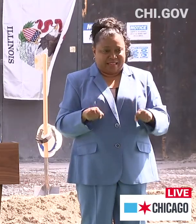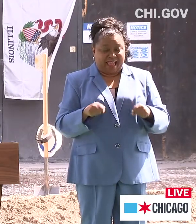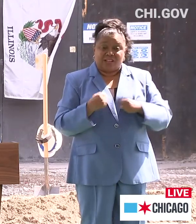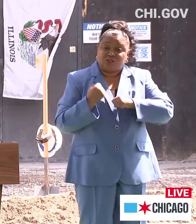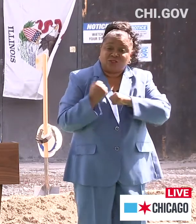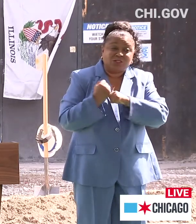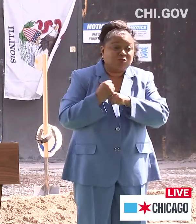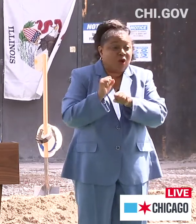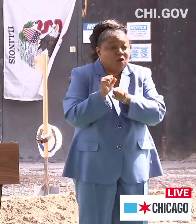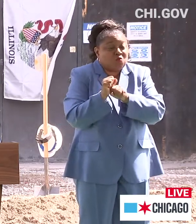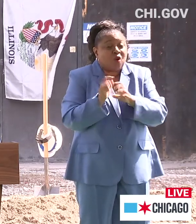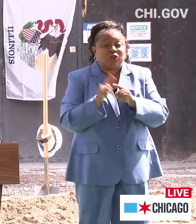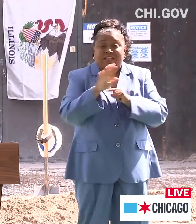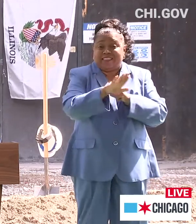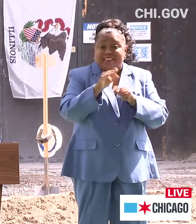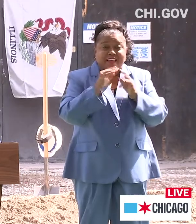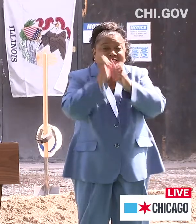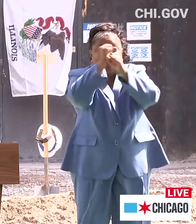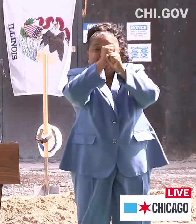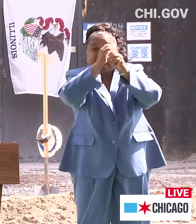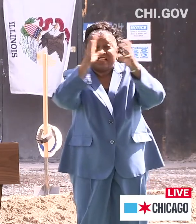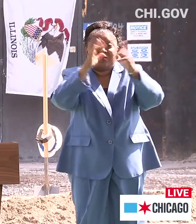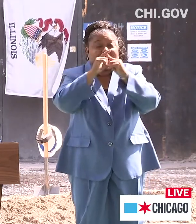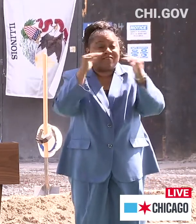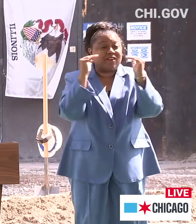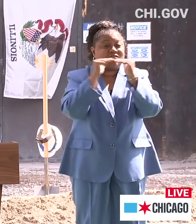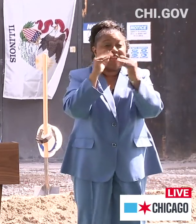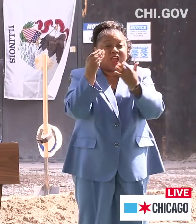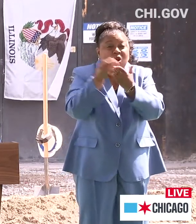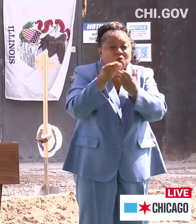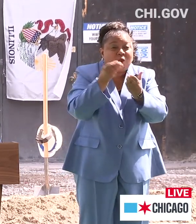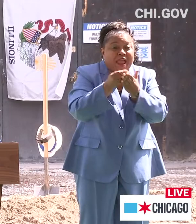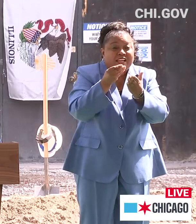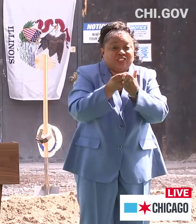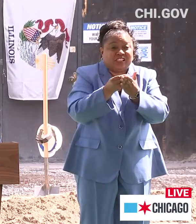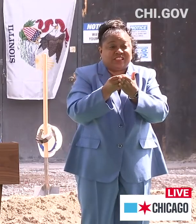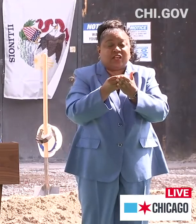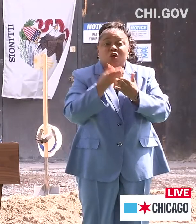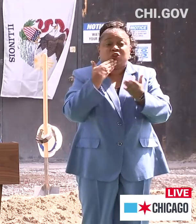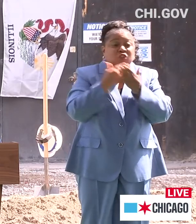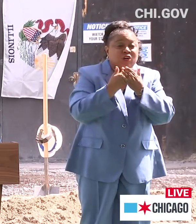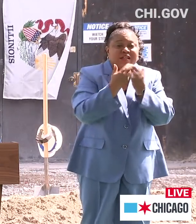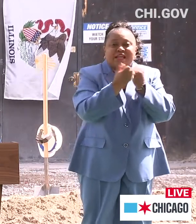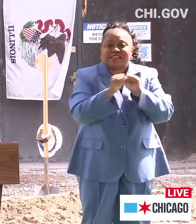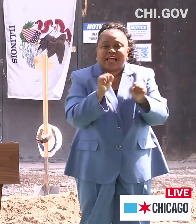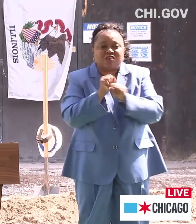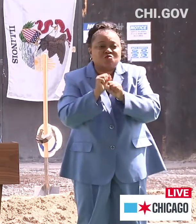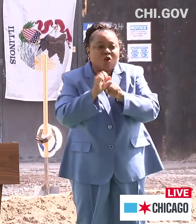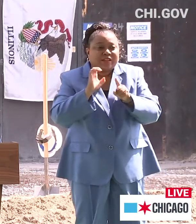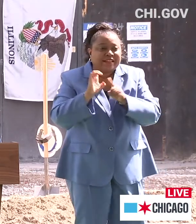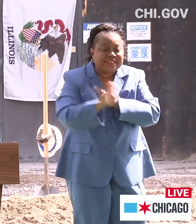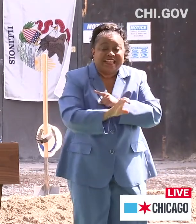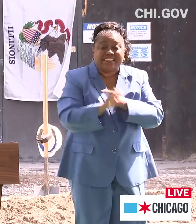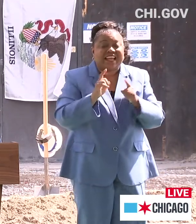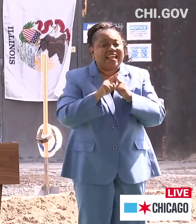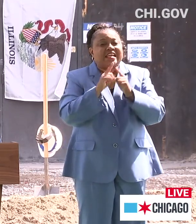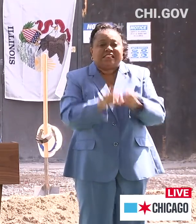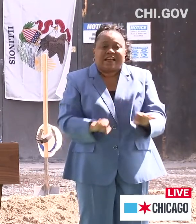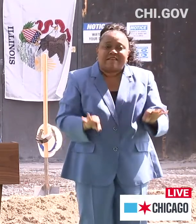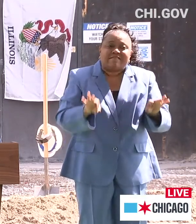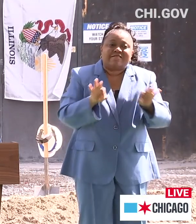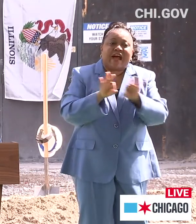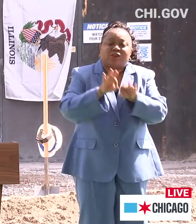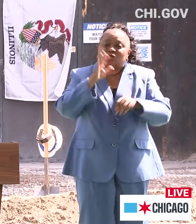to support workers in their aspirations for fair wages, good and safe working conditions is vital